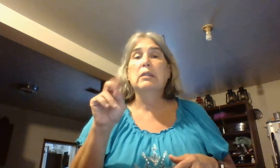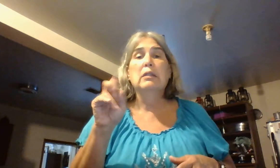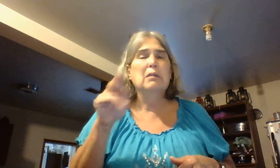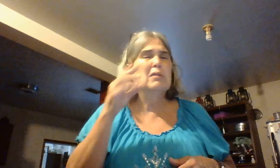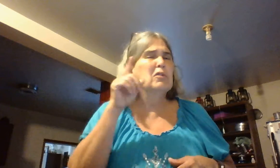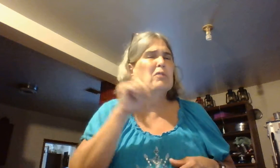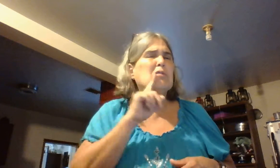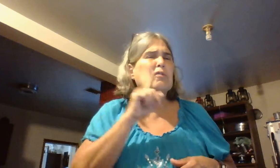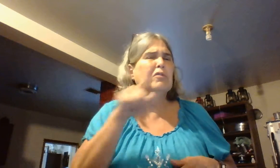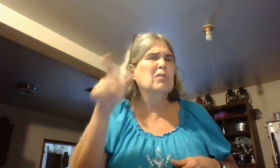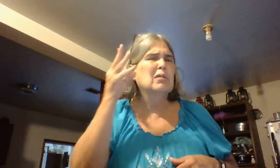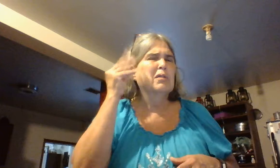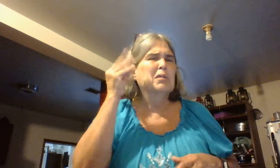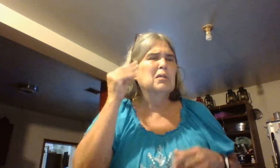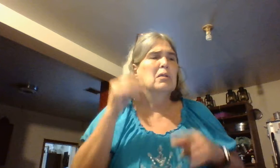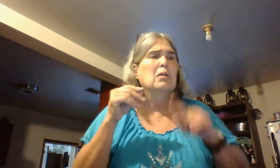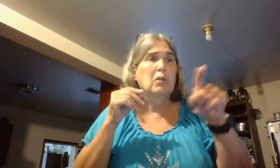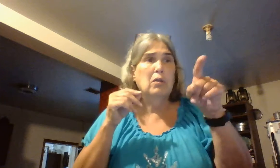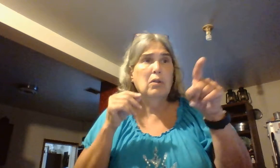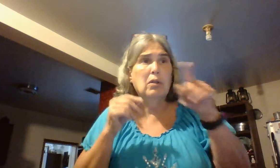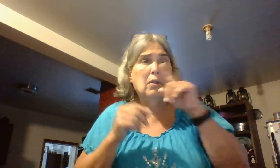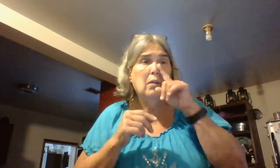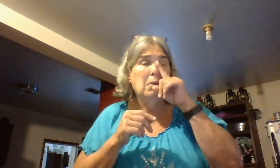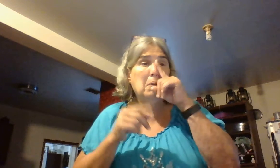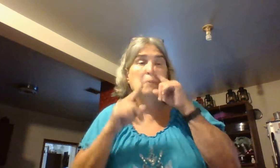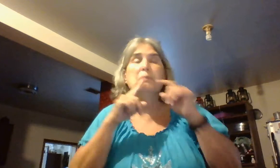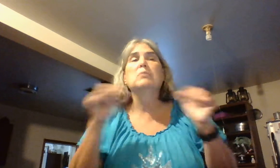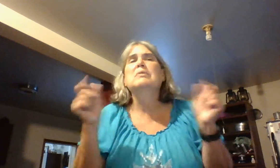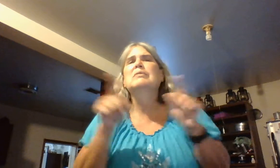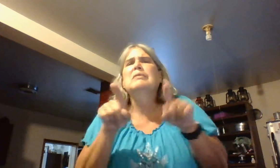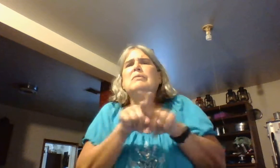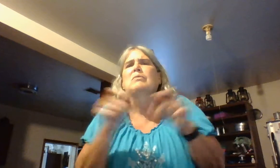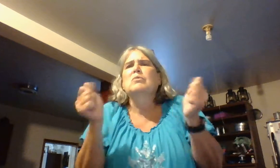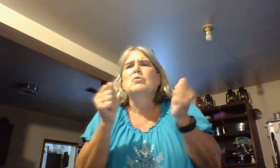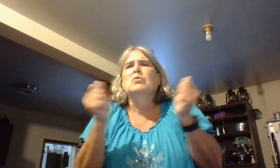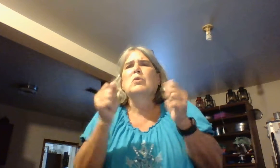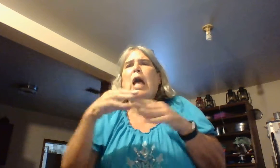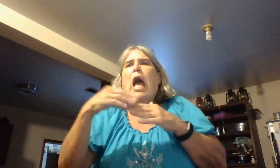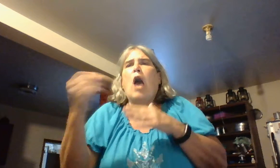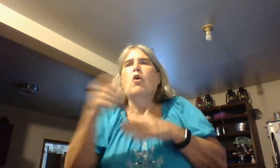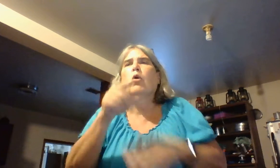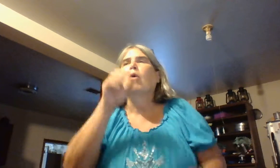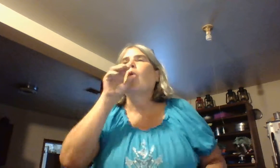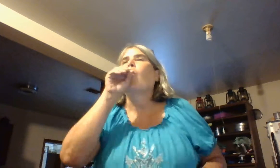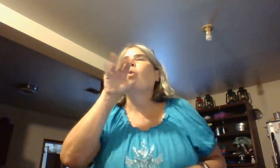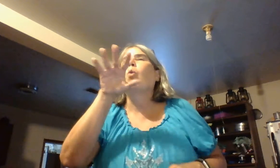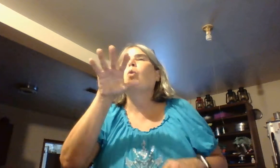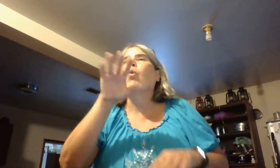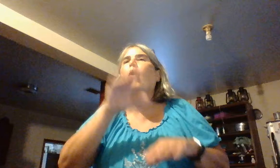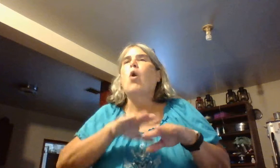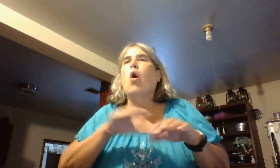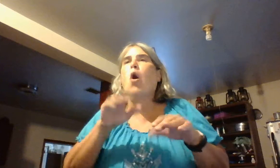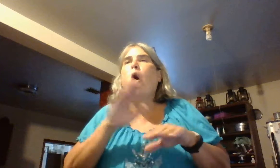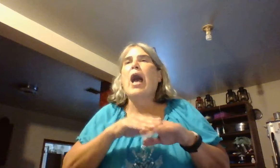it. When, it's cold outside and you breathe on the window glass. Okay, that's one. Cold outside. You go